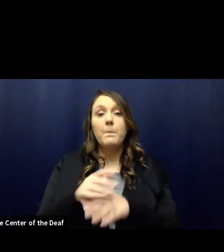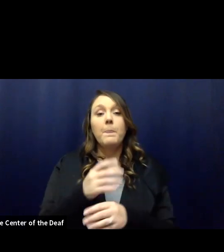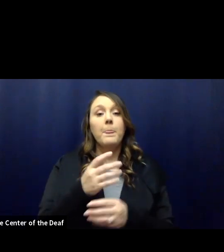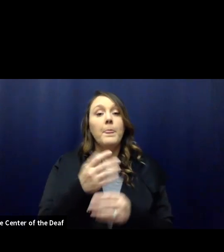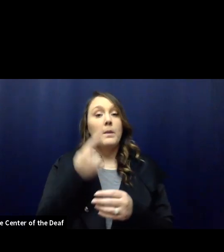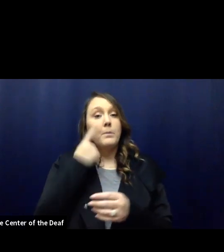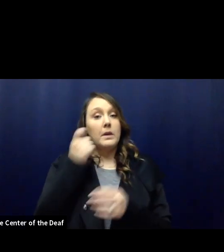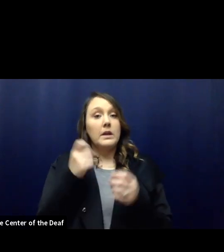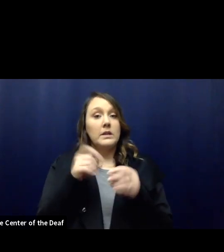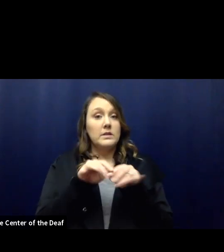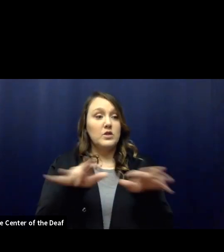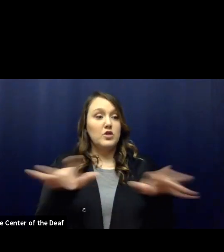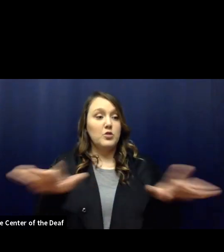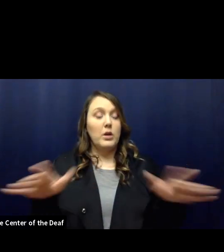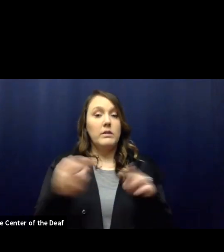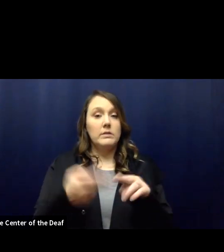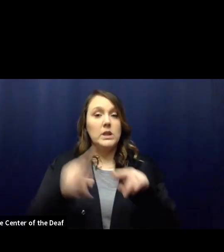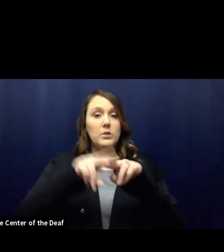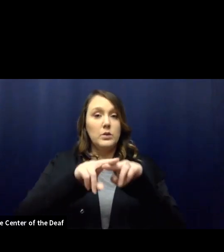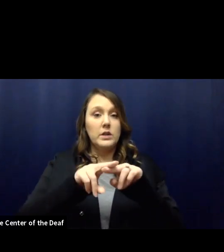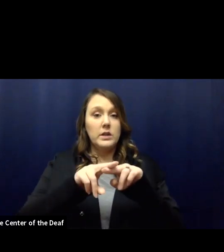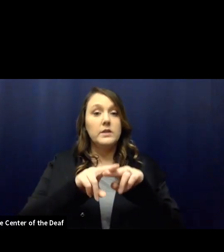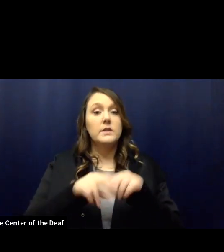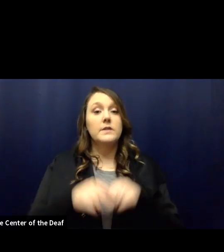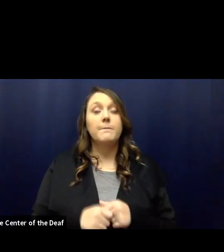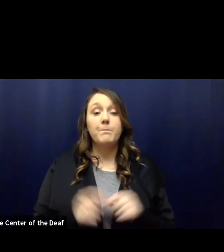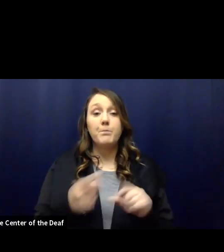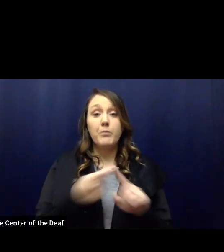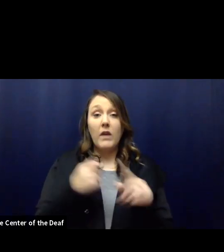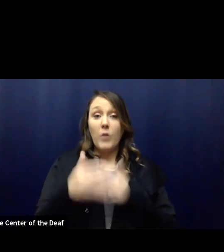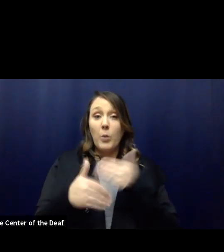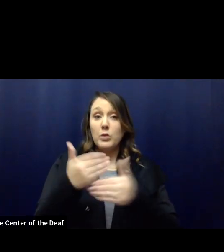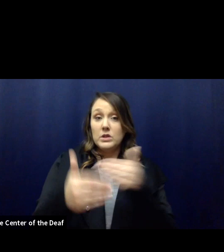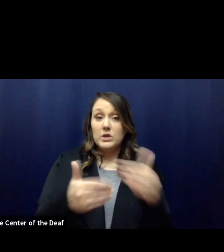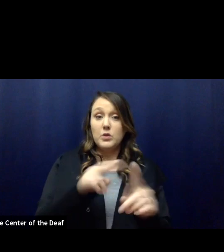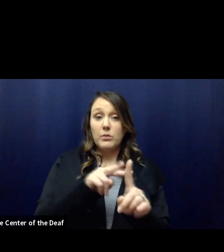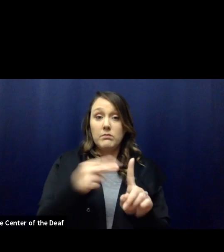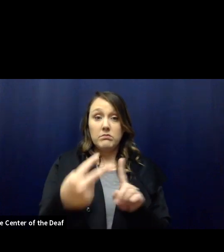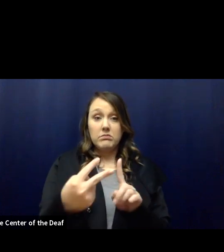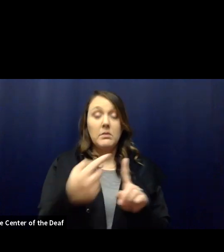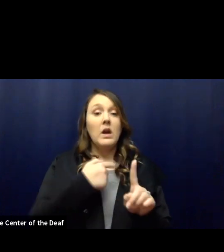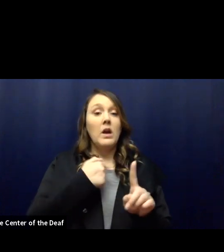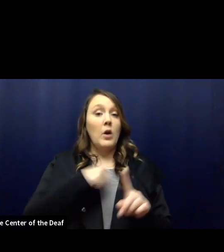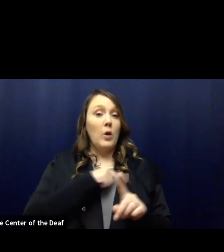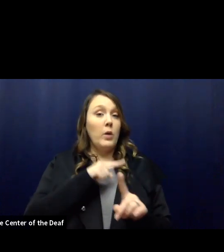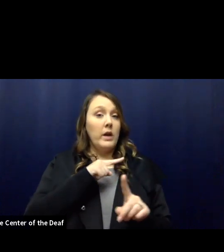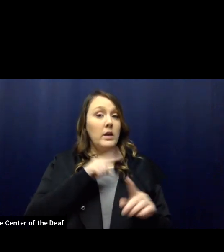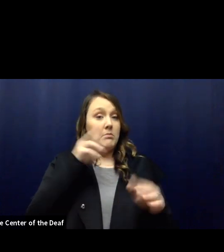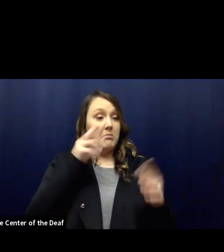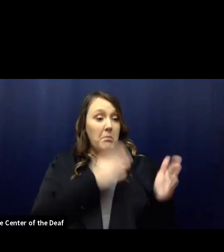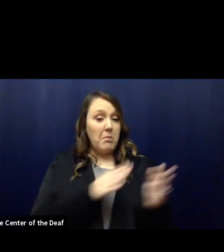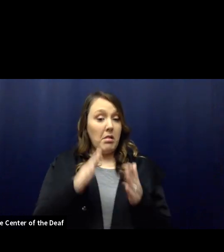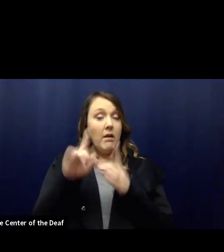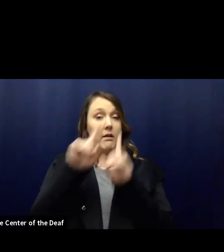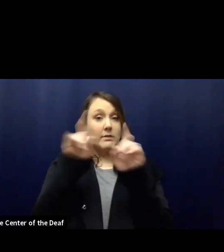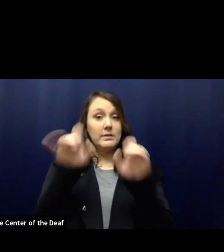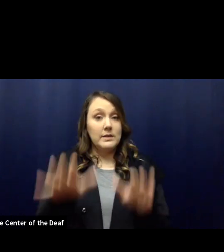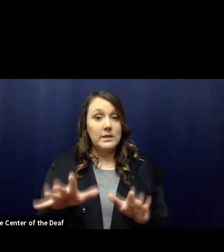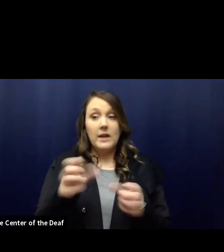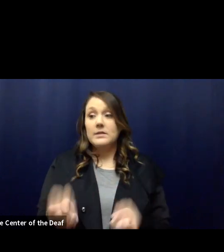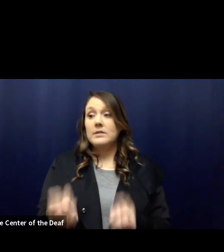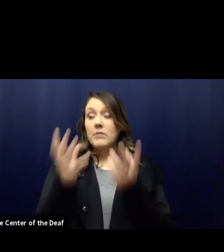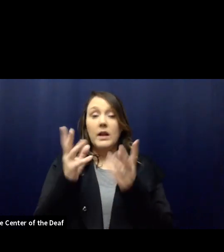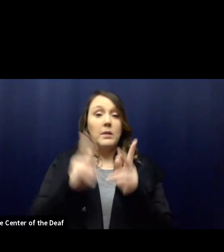in our community increases. From a procedural standpoint, our intent is still to test. We are testing as many people as